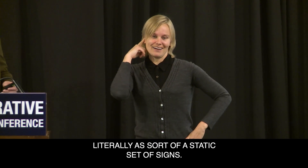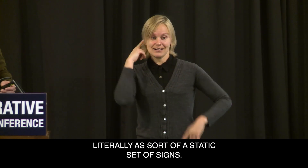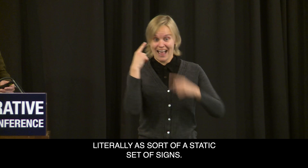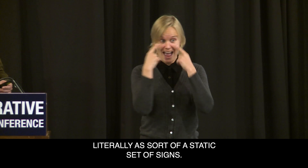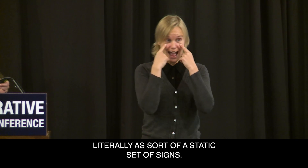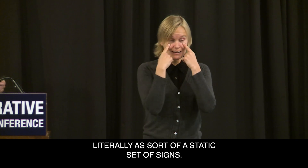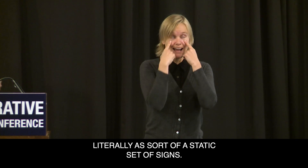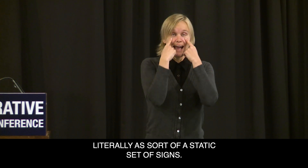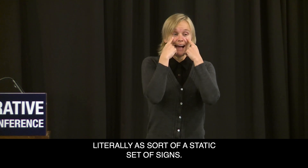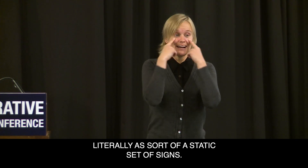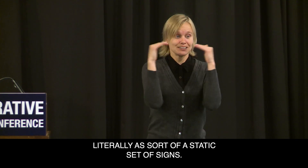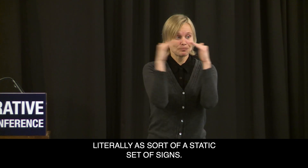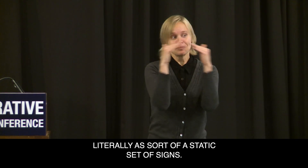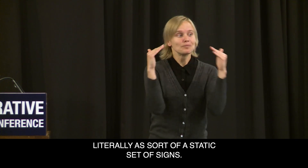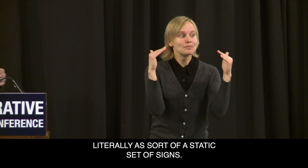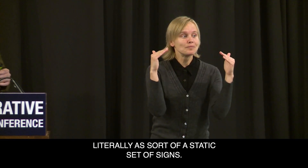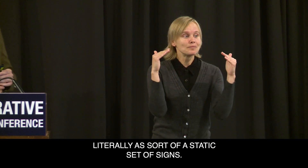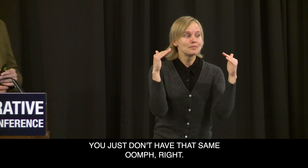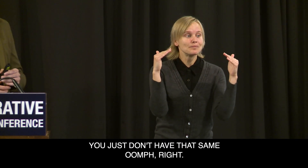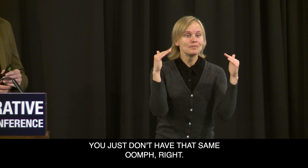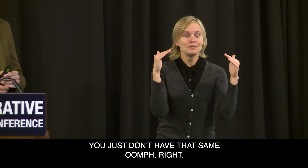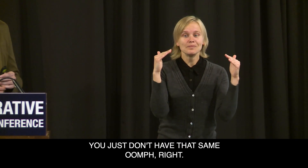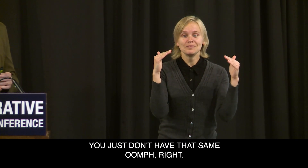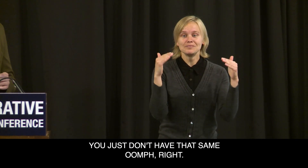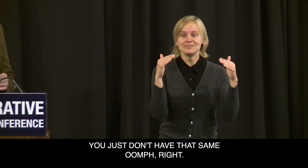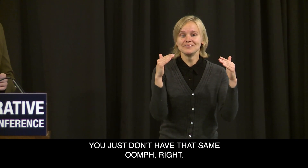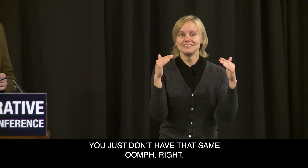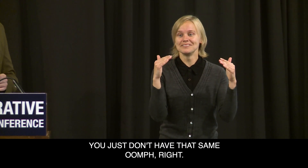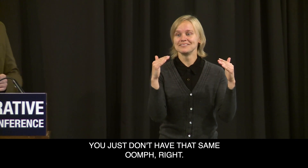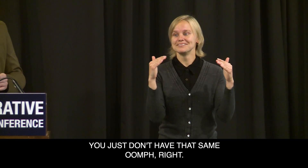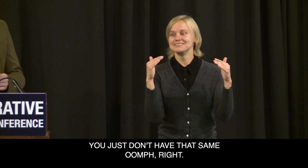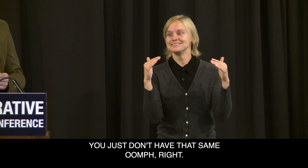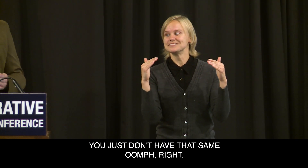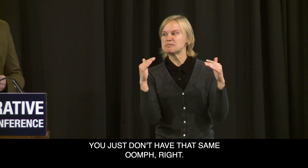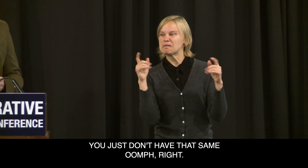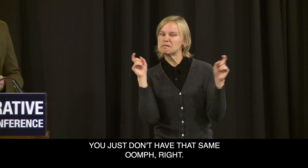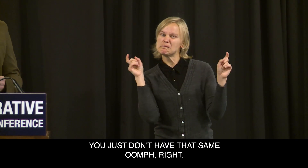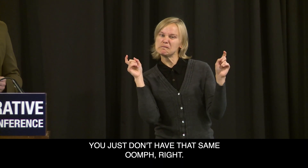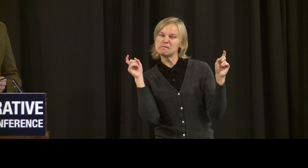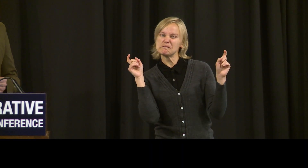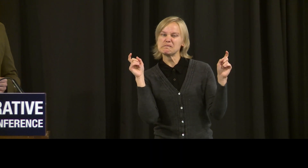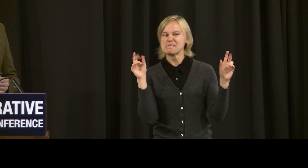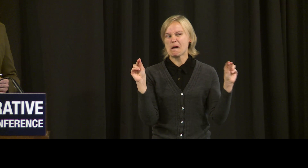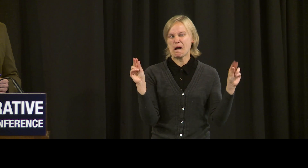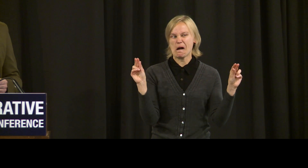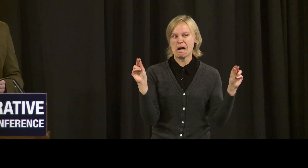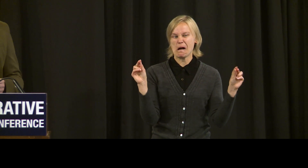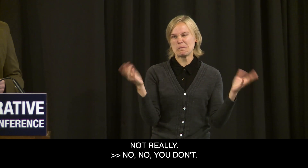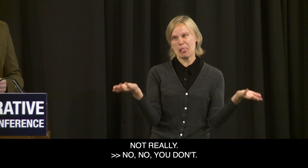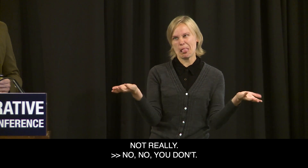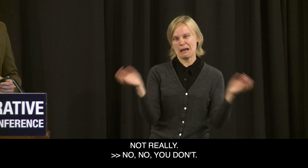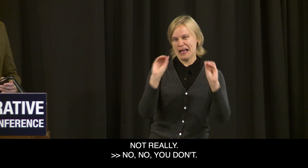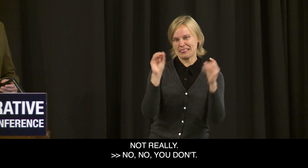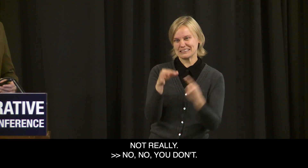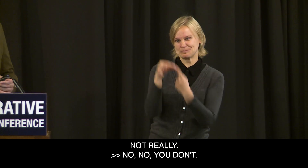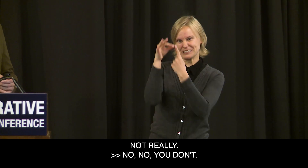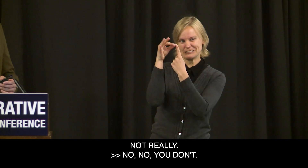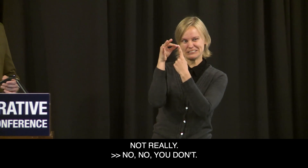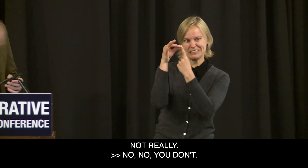sort of a static set of signs. You just don't have that same oomph, right? Not really. No, you don't.